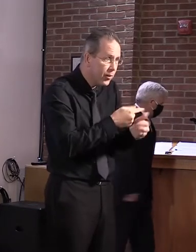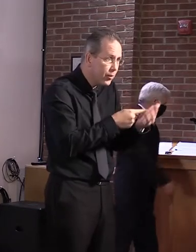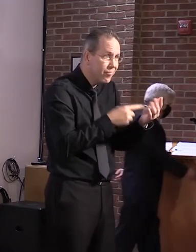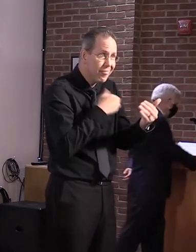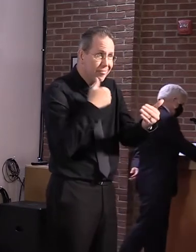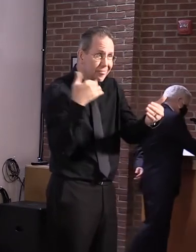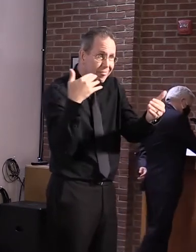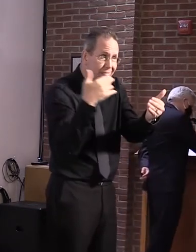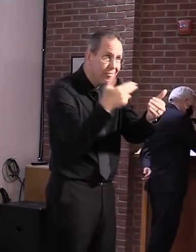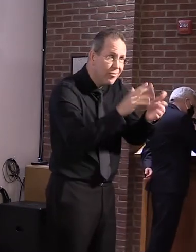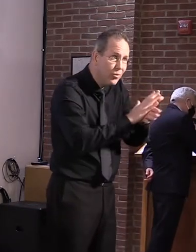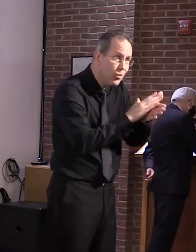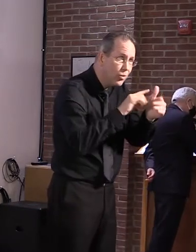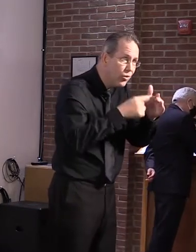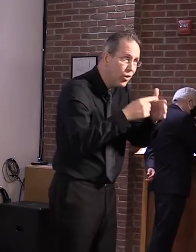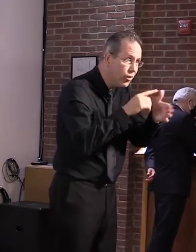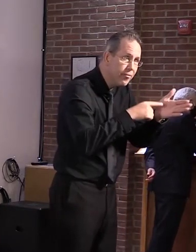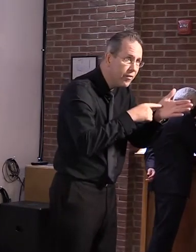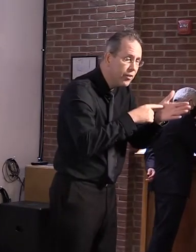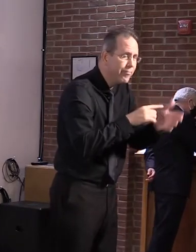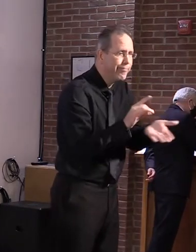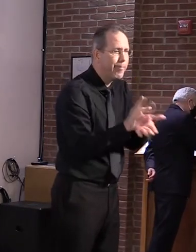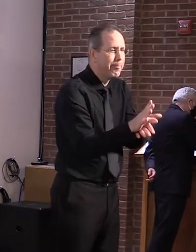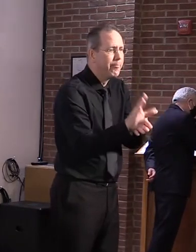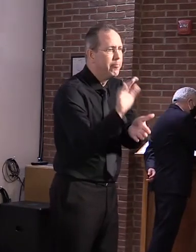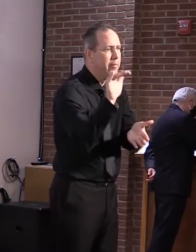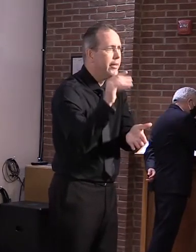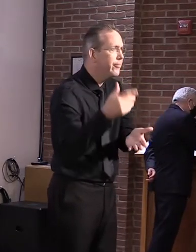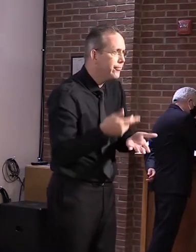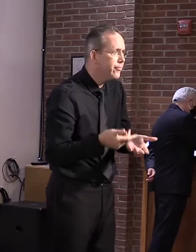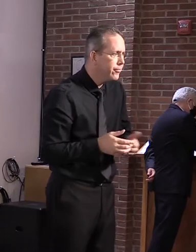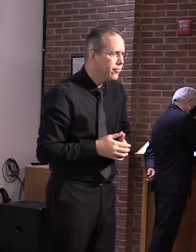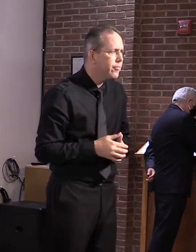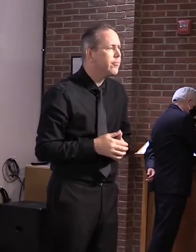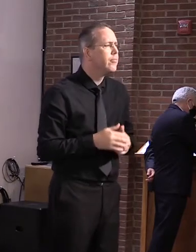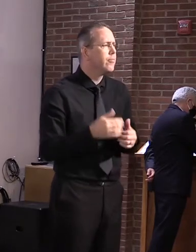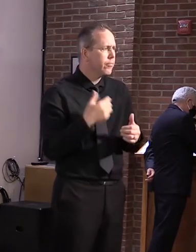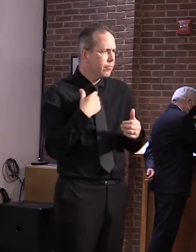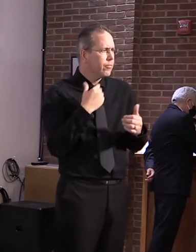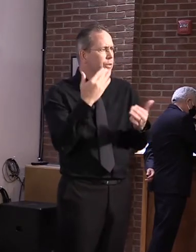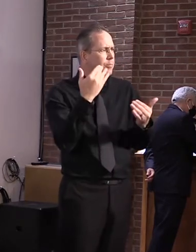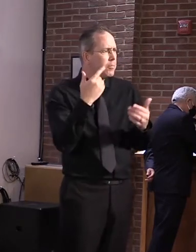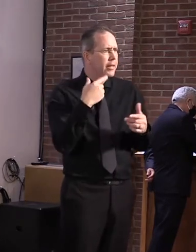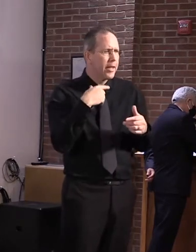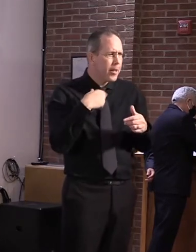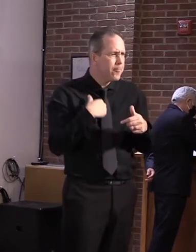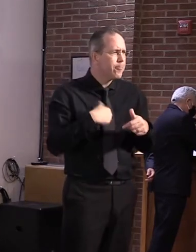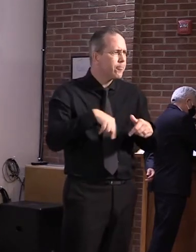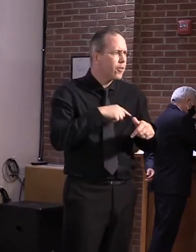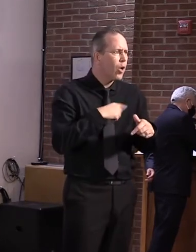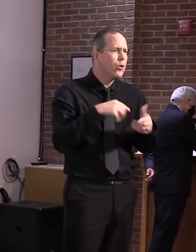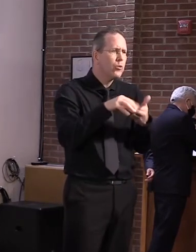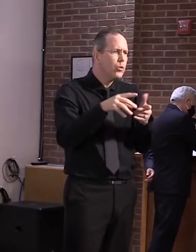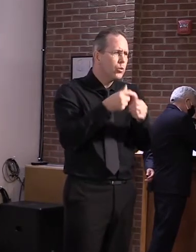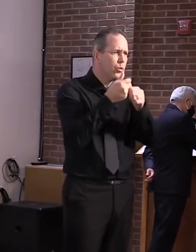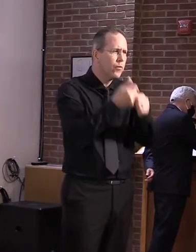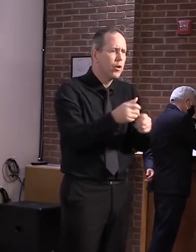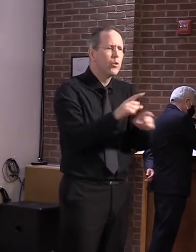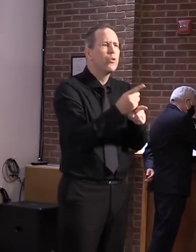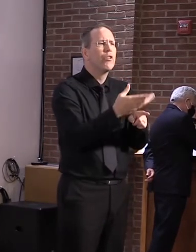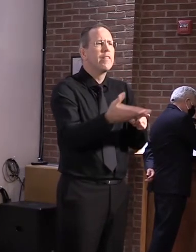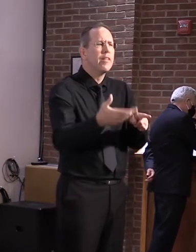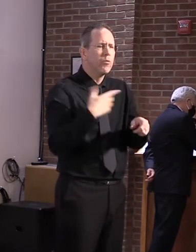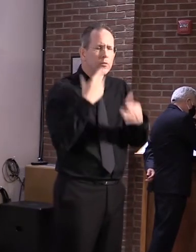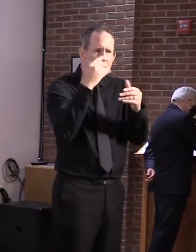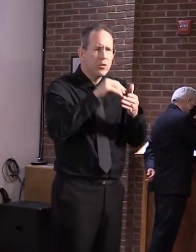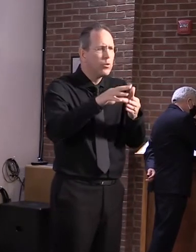the community and grow up and do the right thing. And so I've recorded a video. We're sharing that with our parents